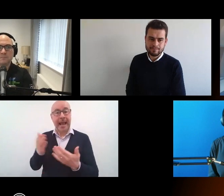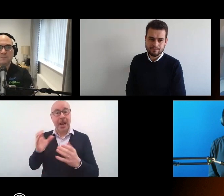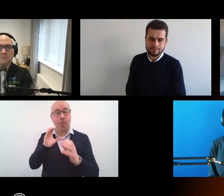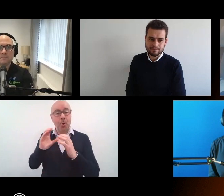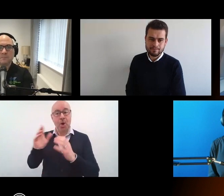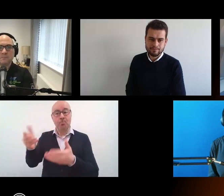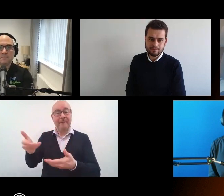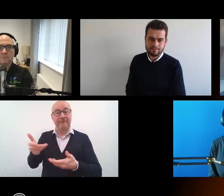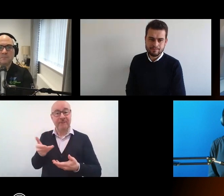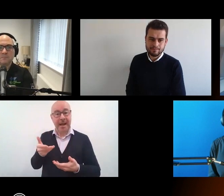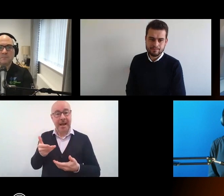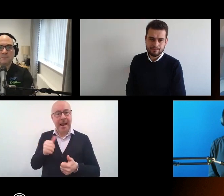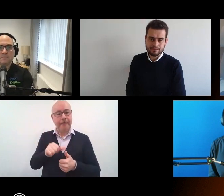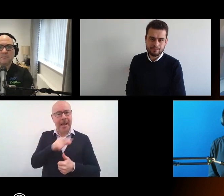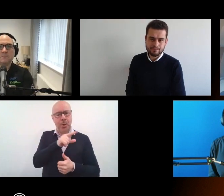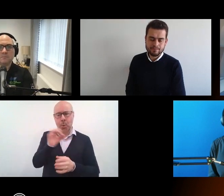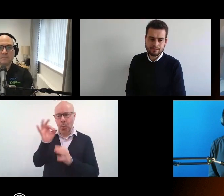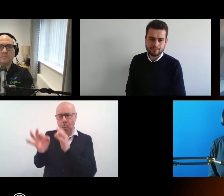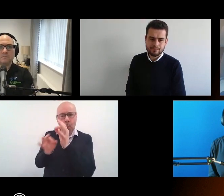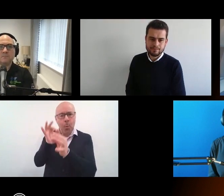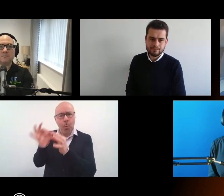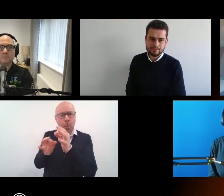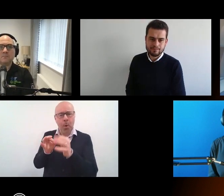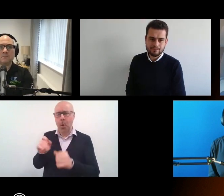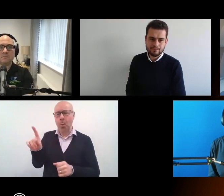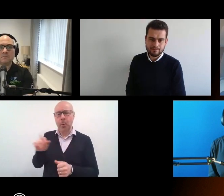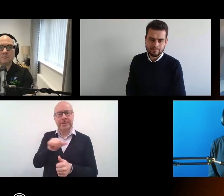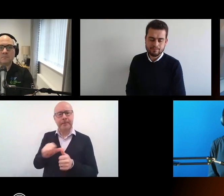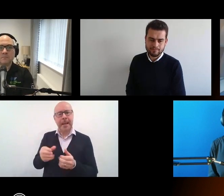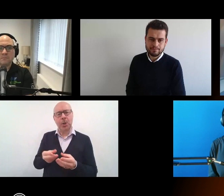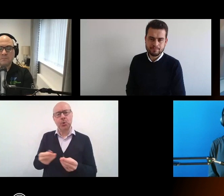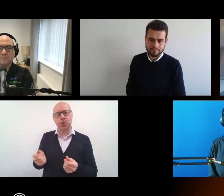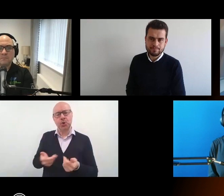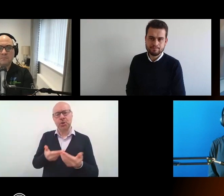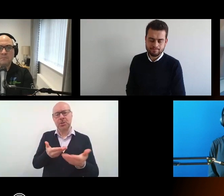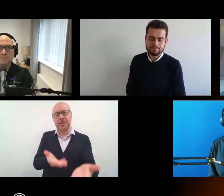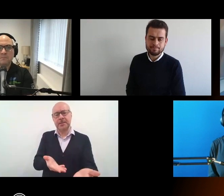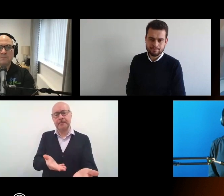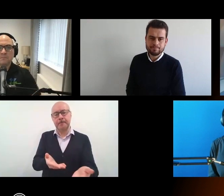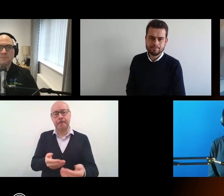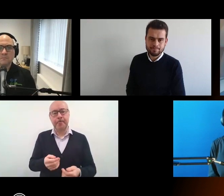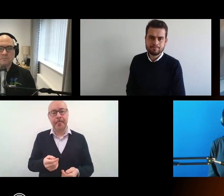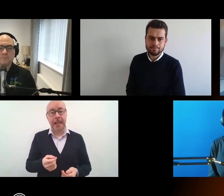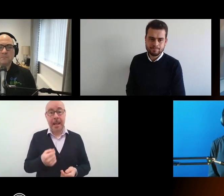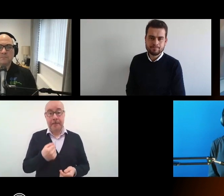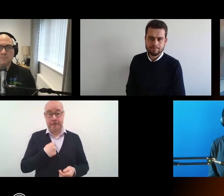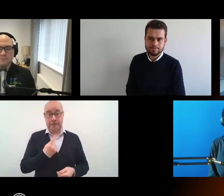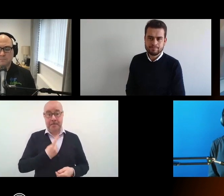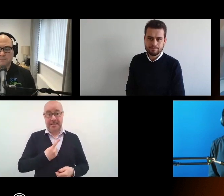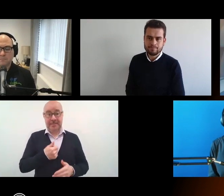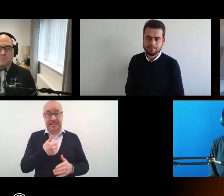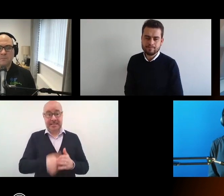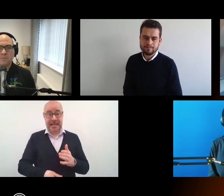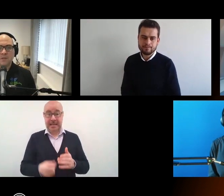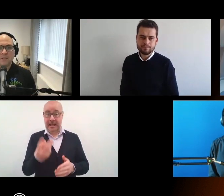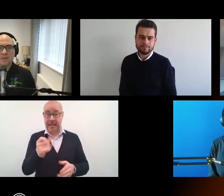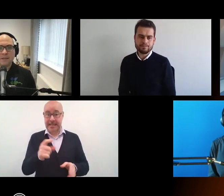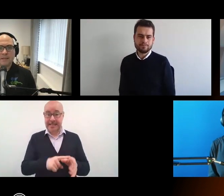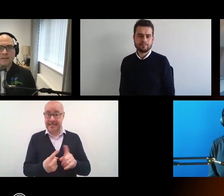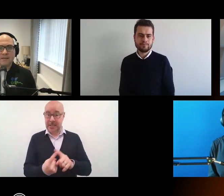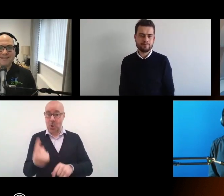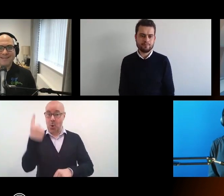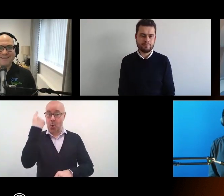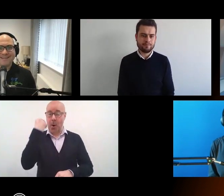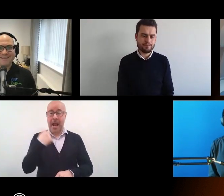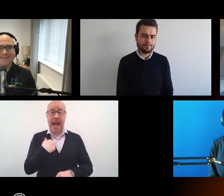talk through the steps. As I say, I started out in this field 30 years ago, and if I could just share this